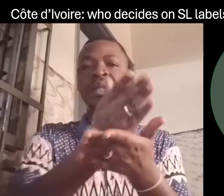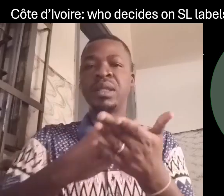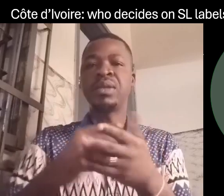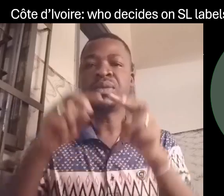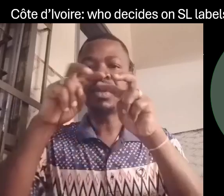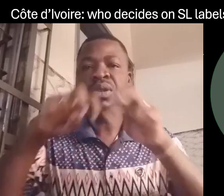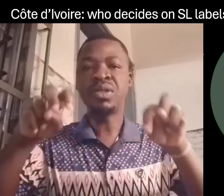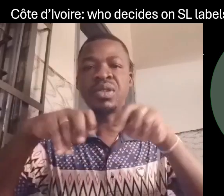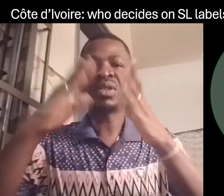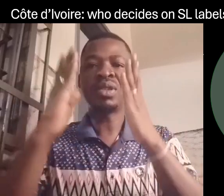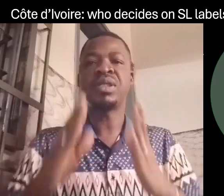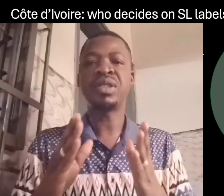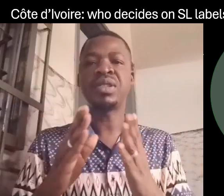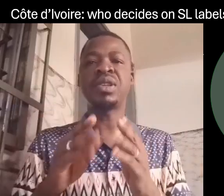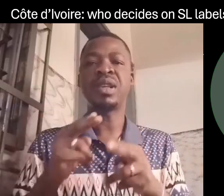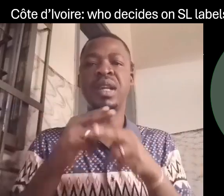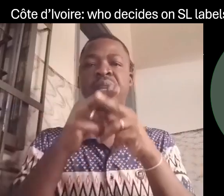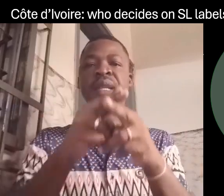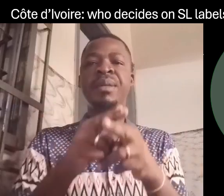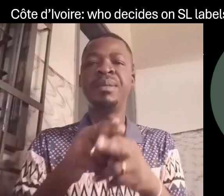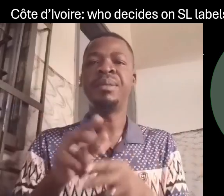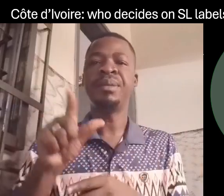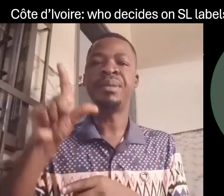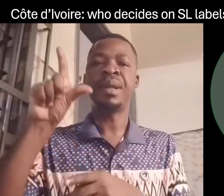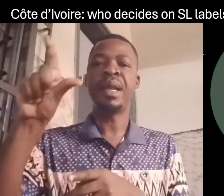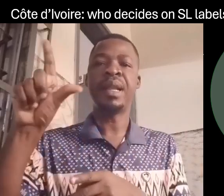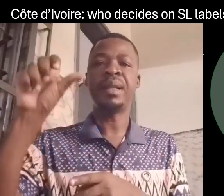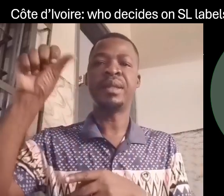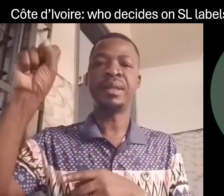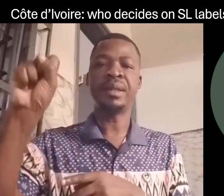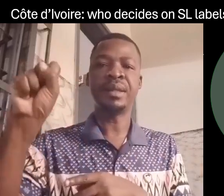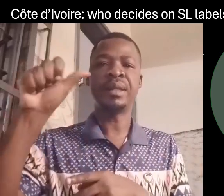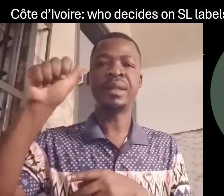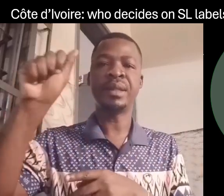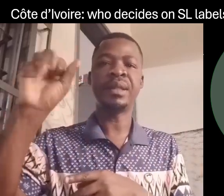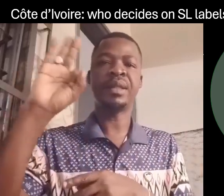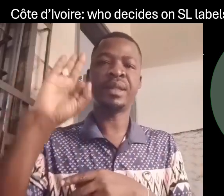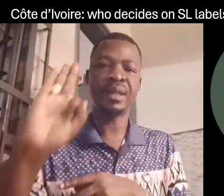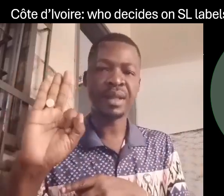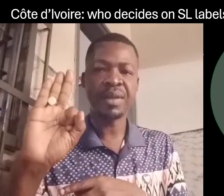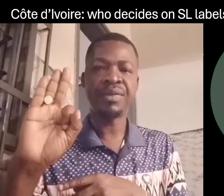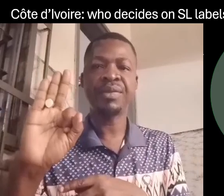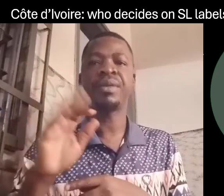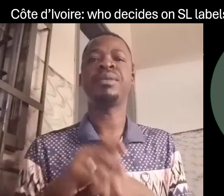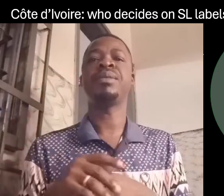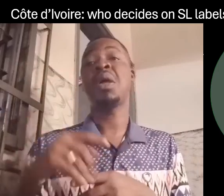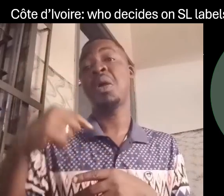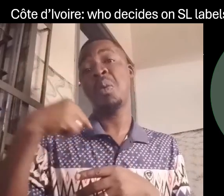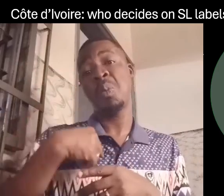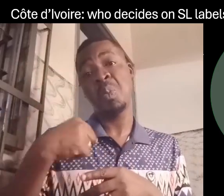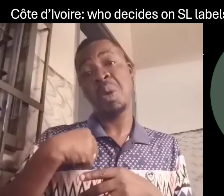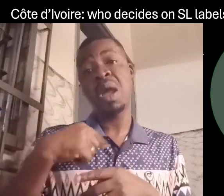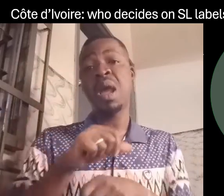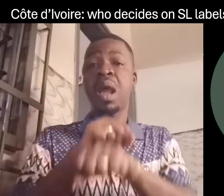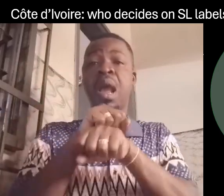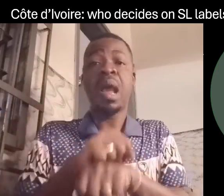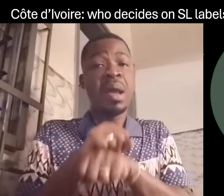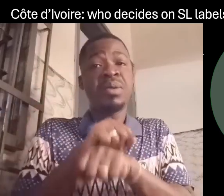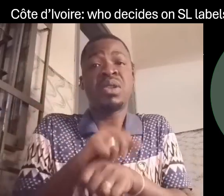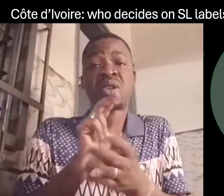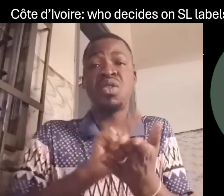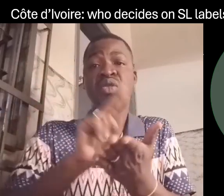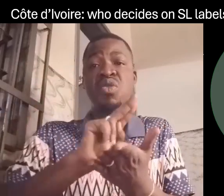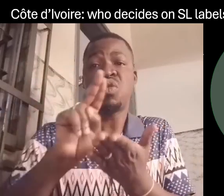has been taken yet, so some researchers have given the name LSAF, so the sign language